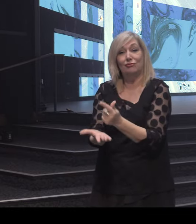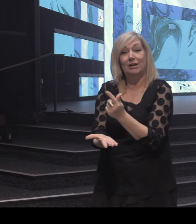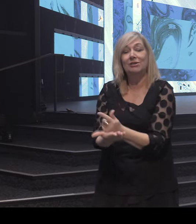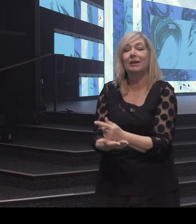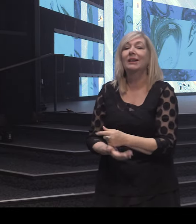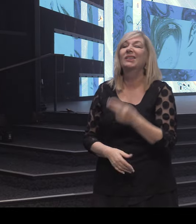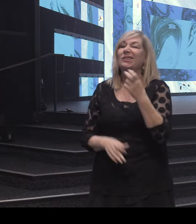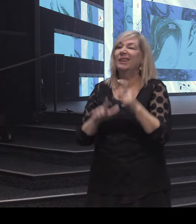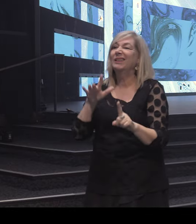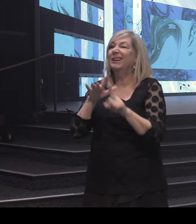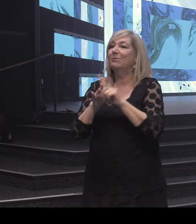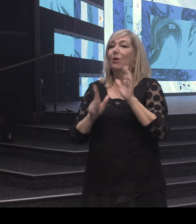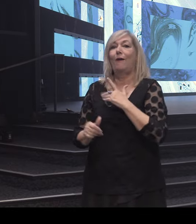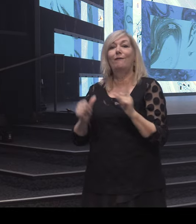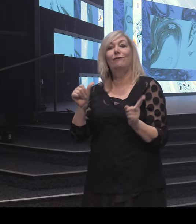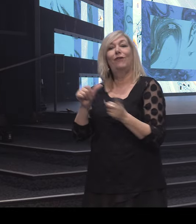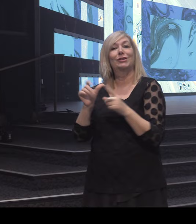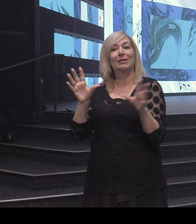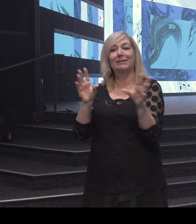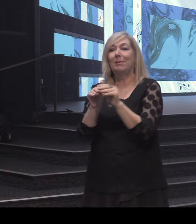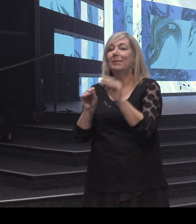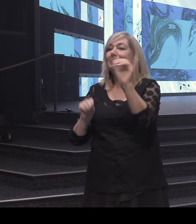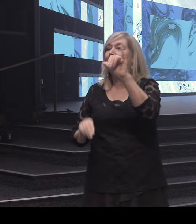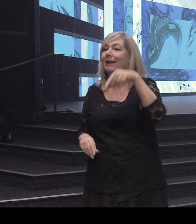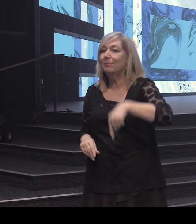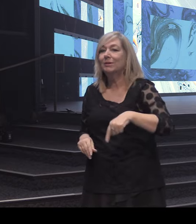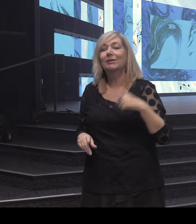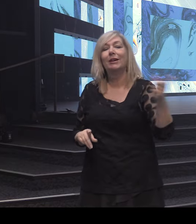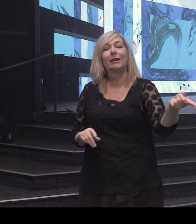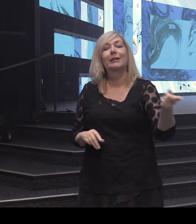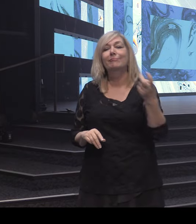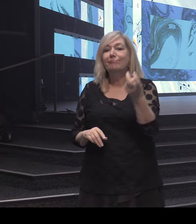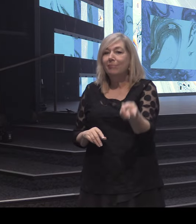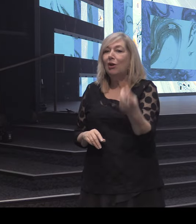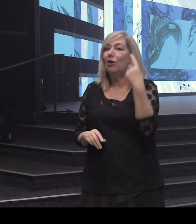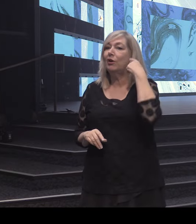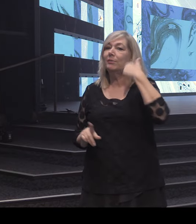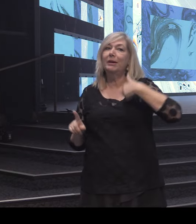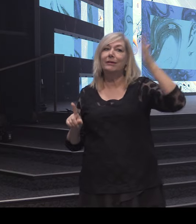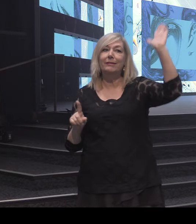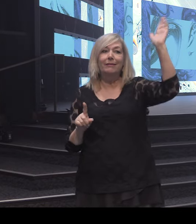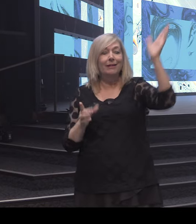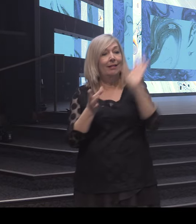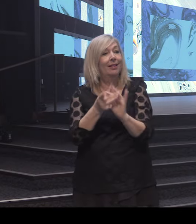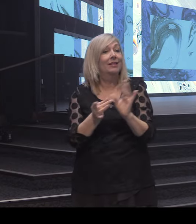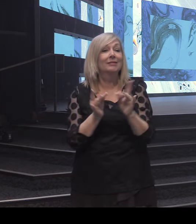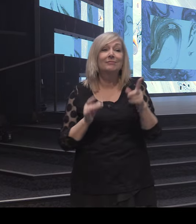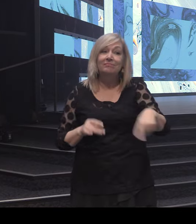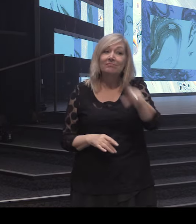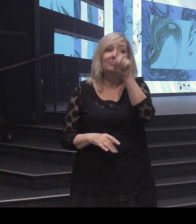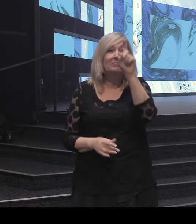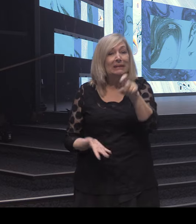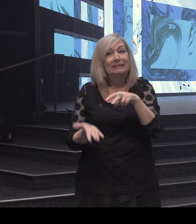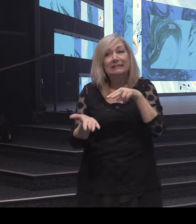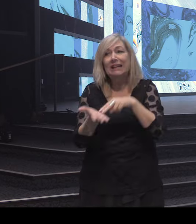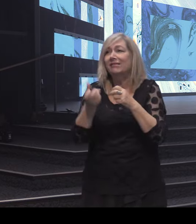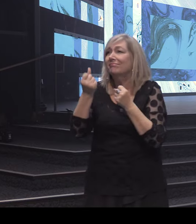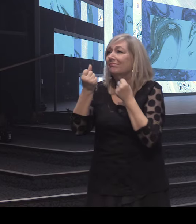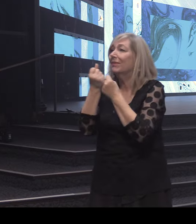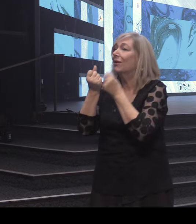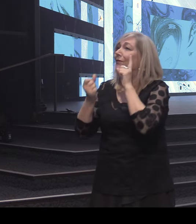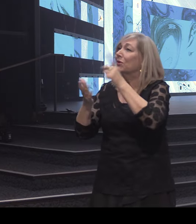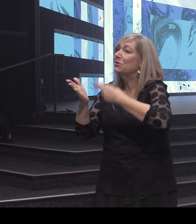the first conference, praise God. And she heard me speak about standing up for truth even if you stand alone.